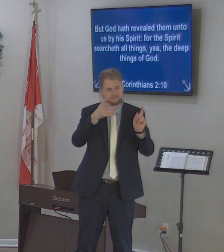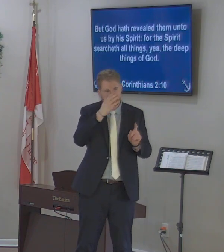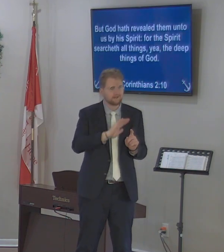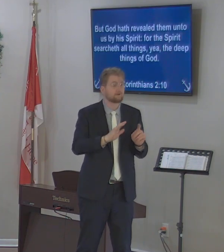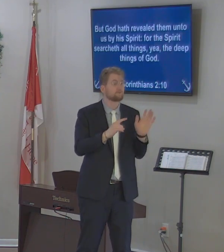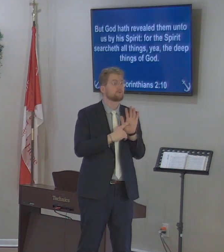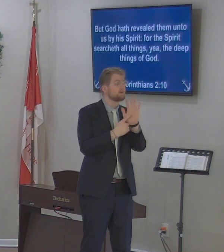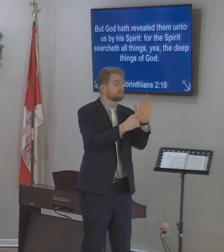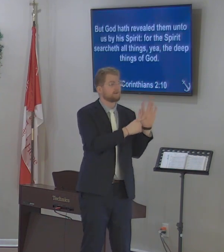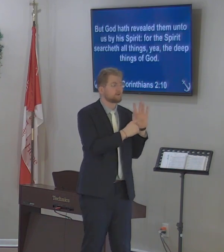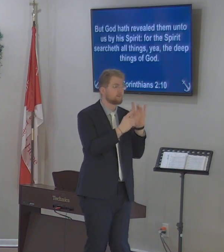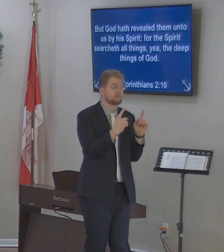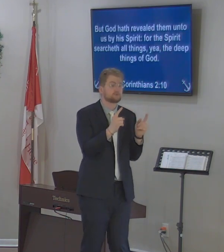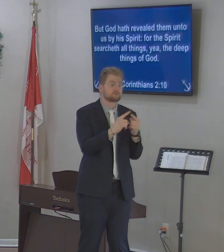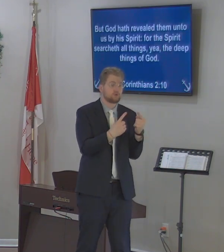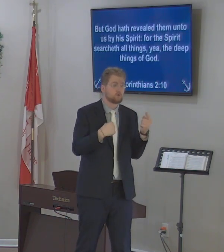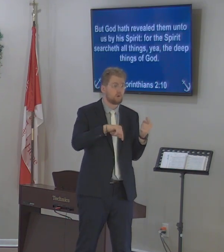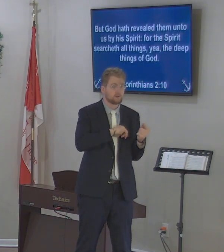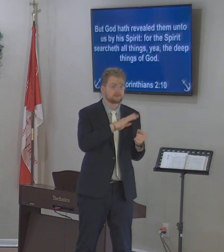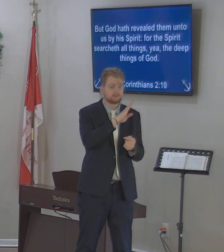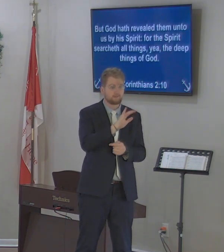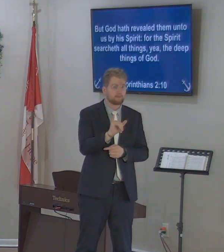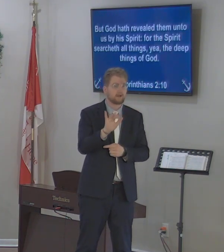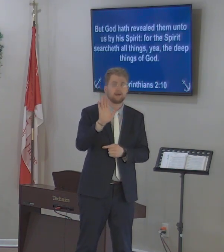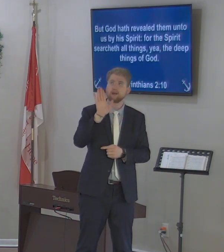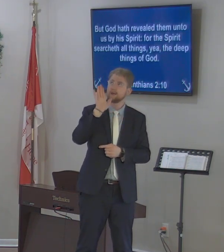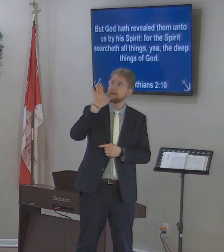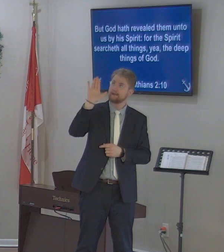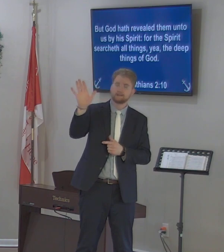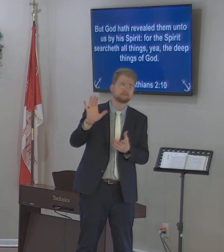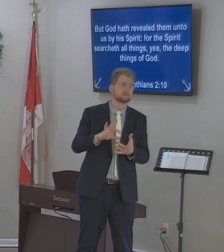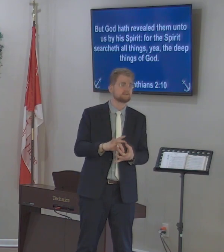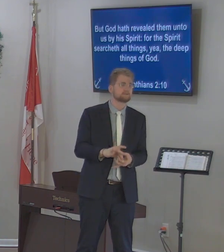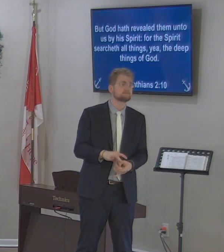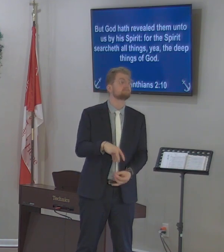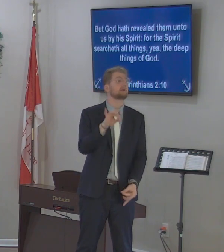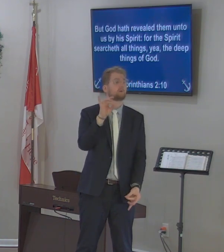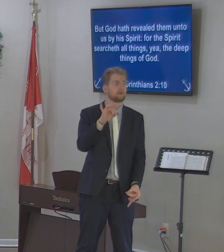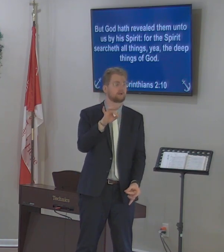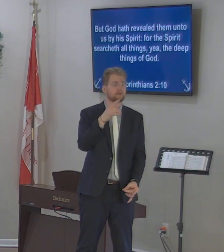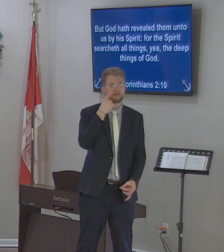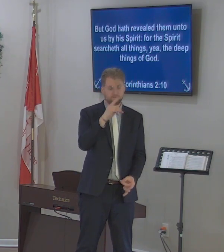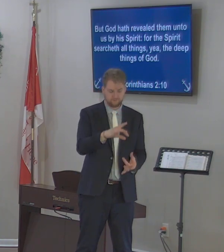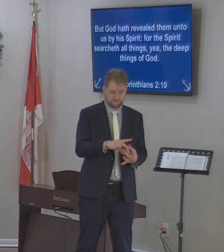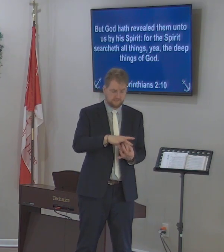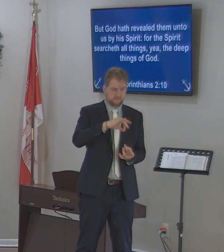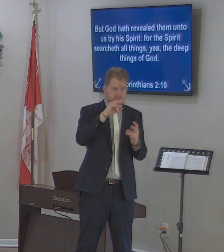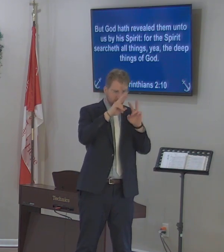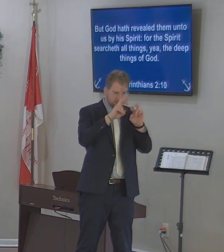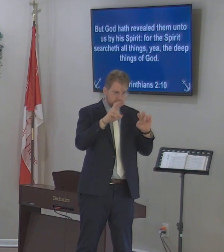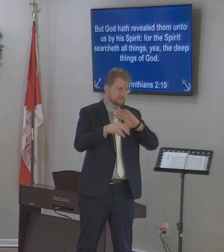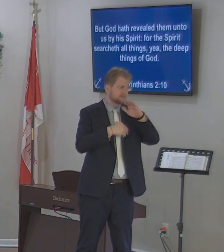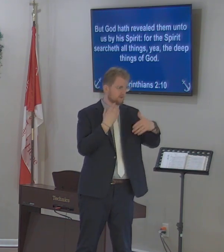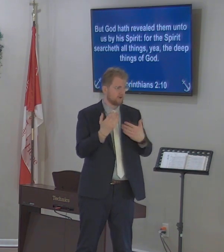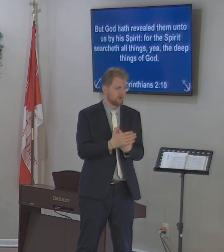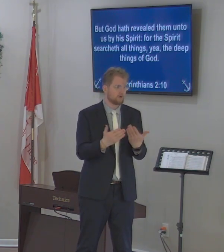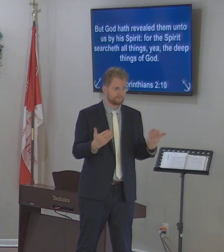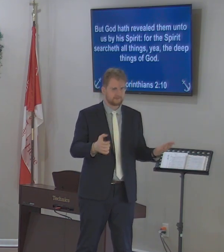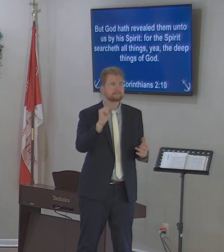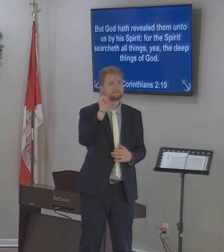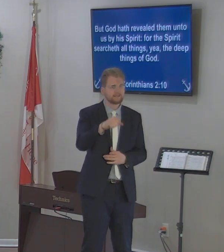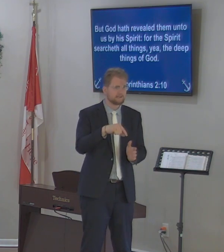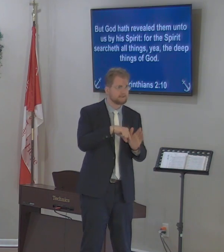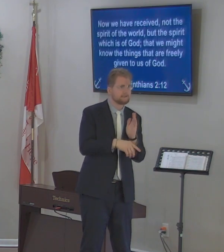them unto us by his what? Spirit. For the Spirit searcheth all things, yea, the deep things of God. Jump down to